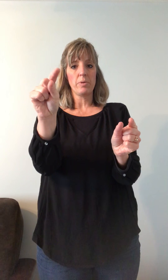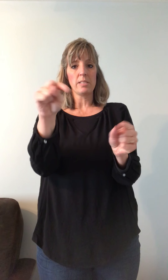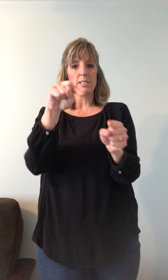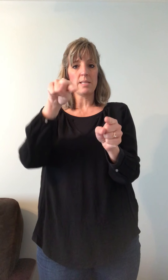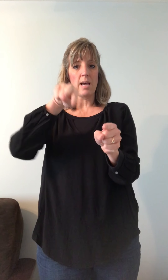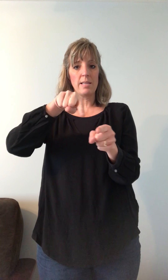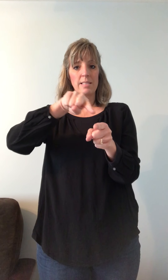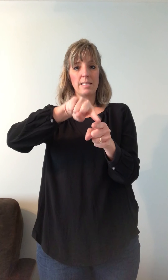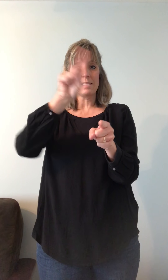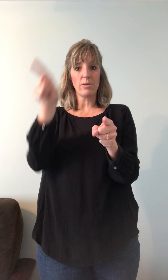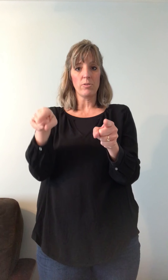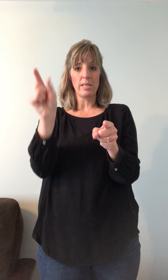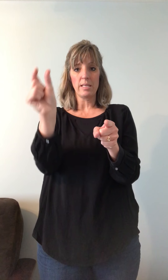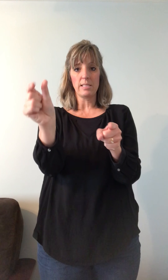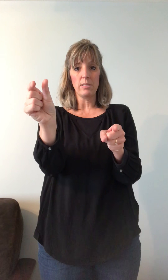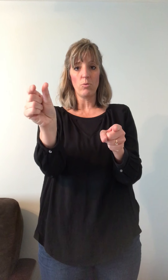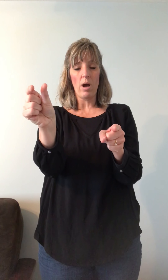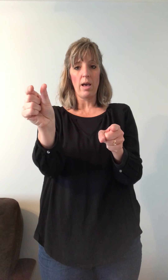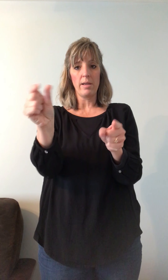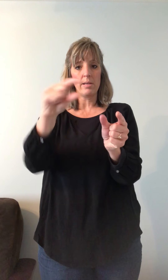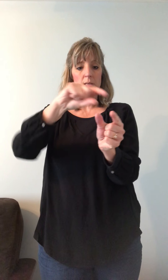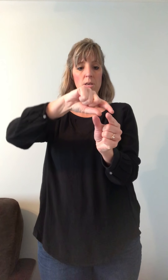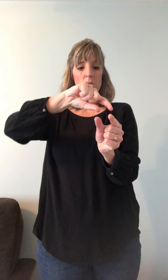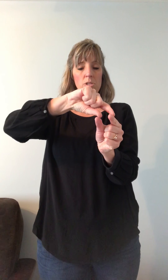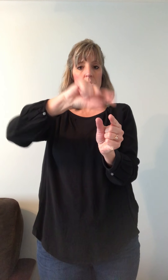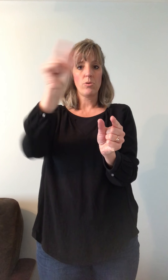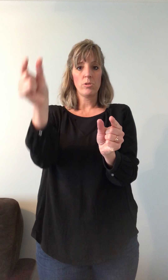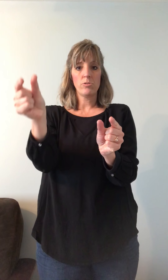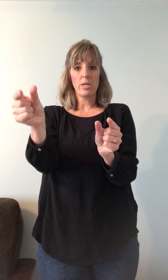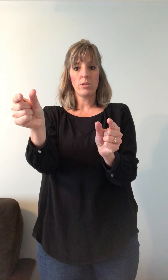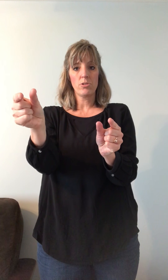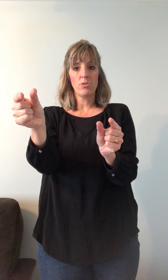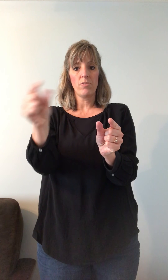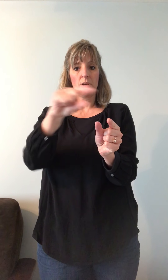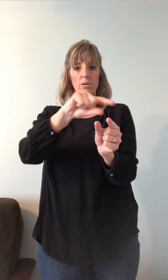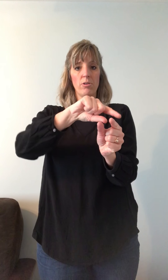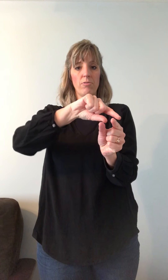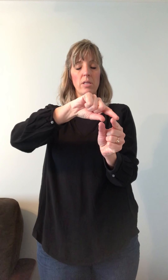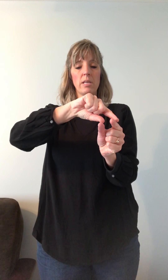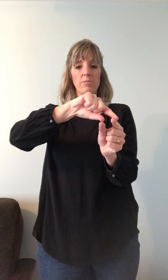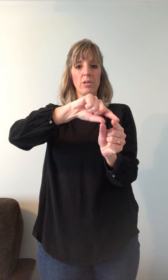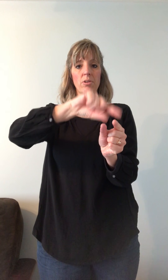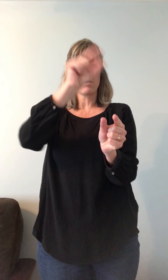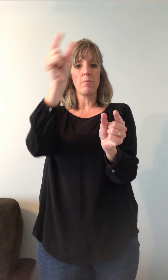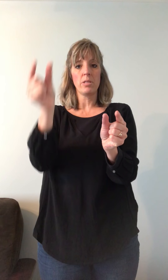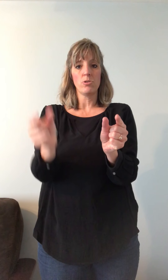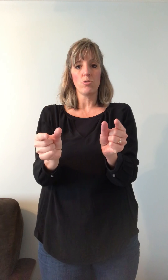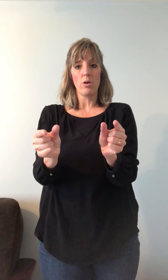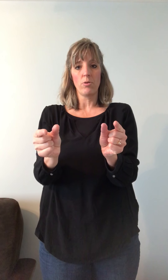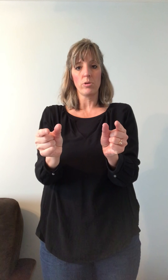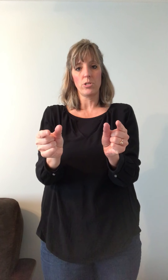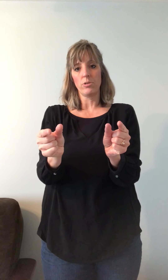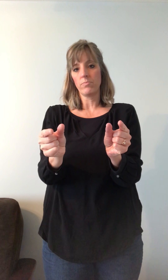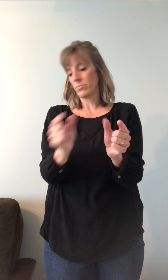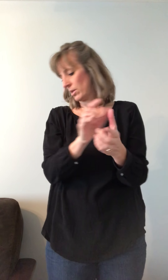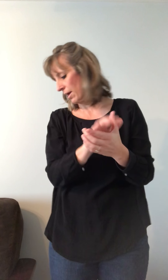because it's not a single thing, it's a little wide. So you take your your index finger and thumb, and you draw the horseshoe, okay?